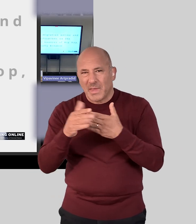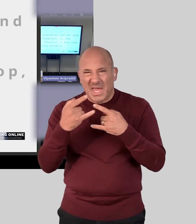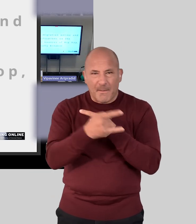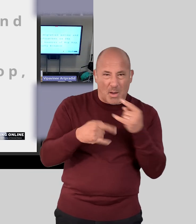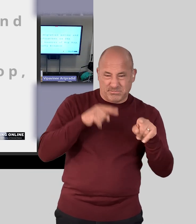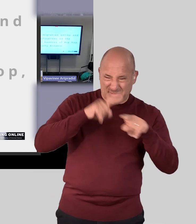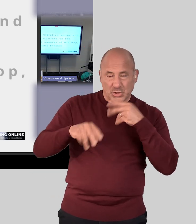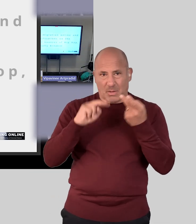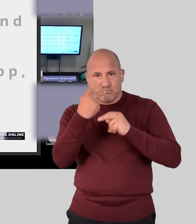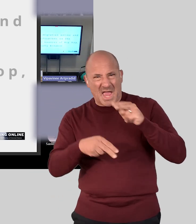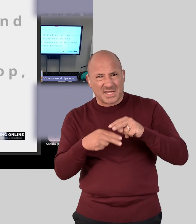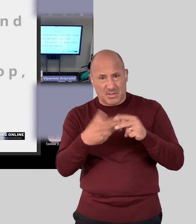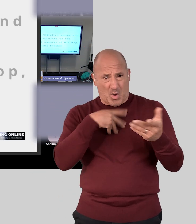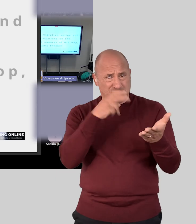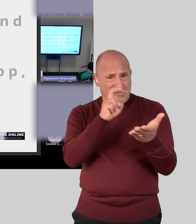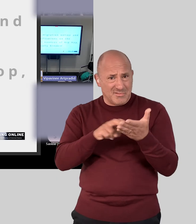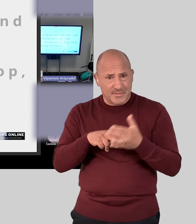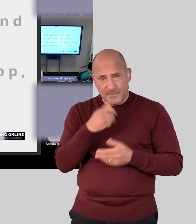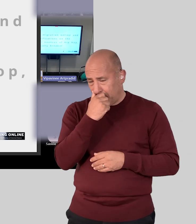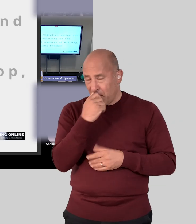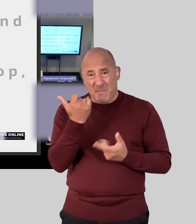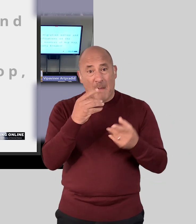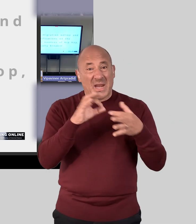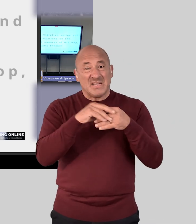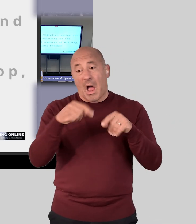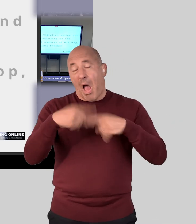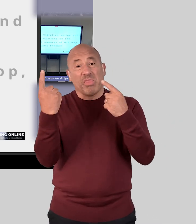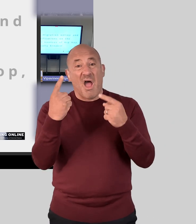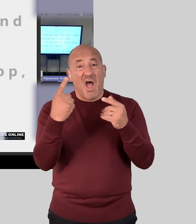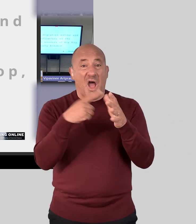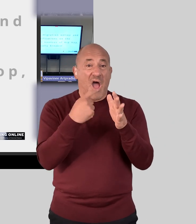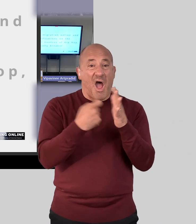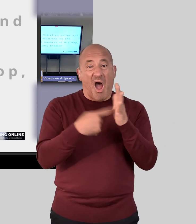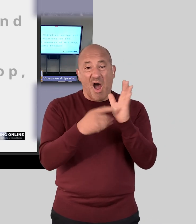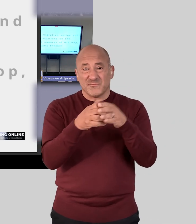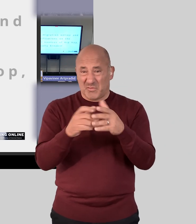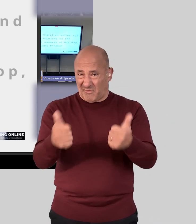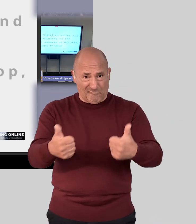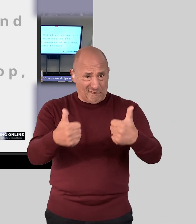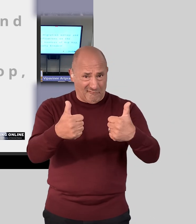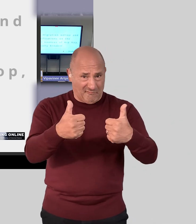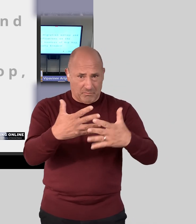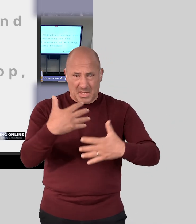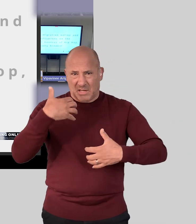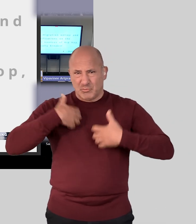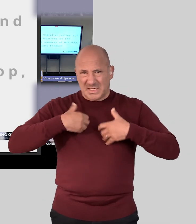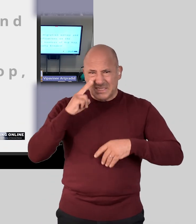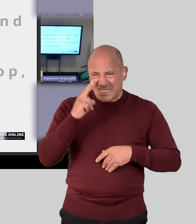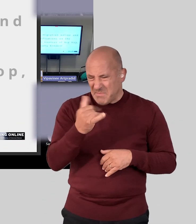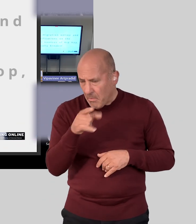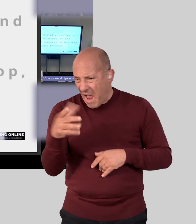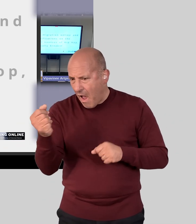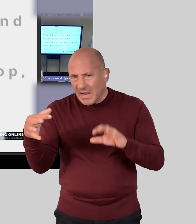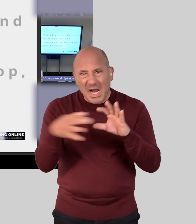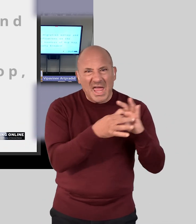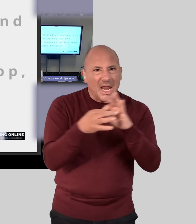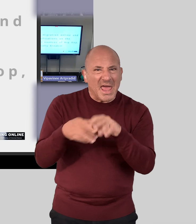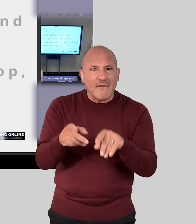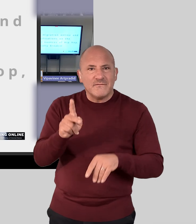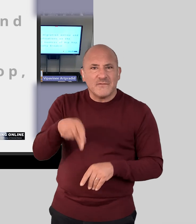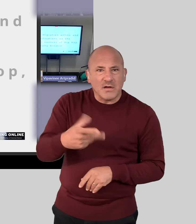to your other art forms, that's also great and interesting. I'm sure that you find or navigate some kind of connection between the two. Become